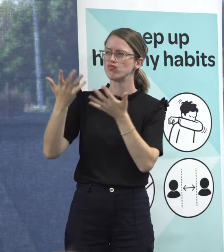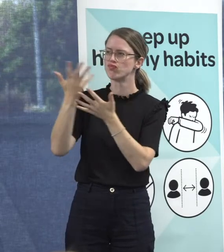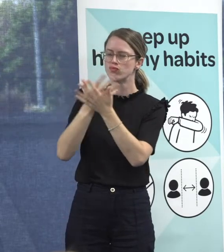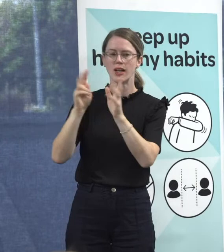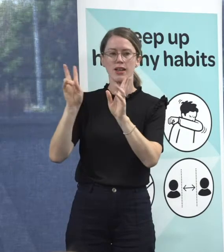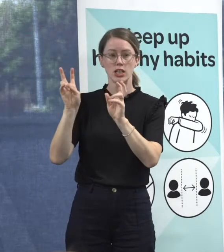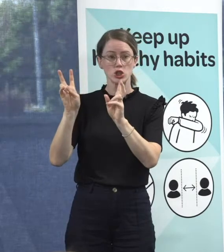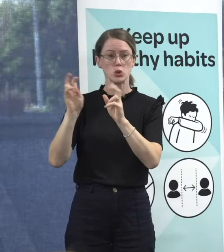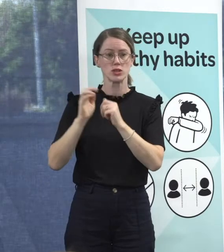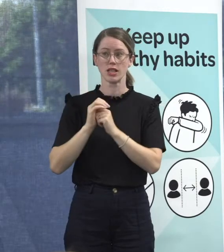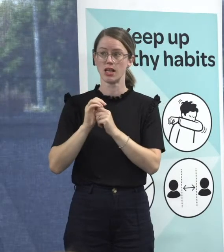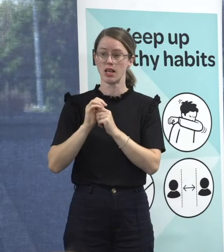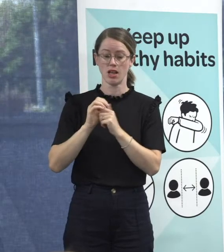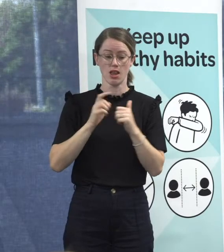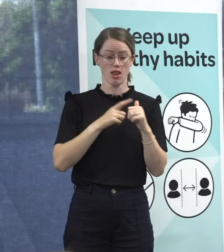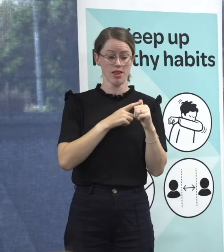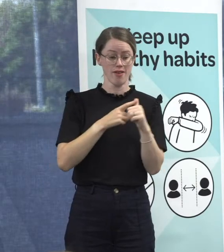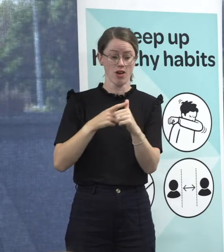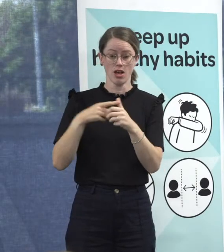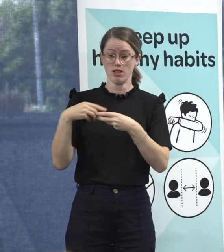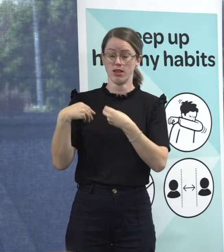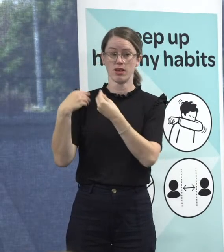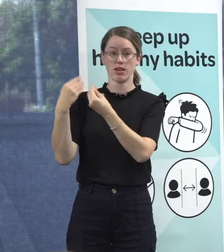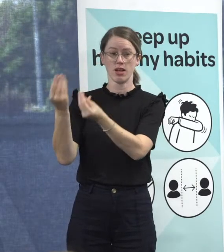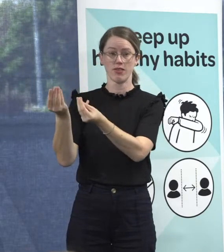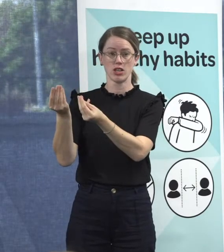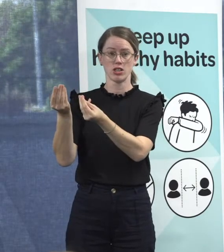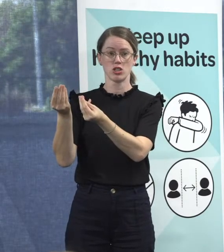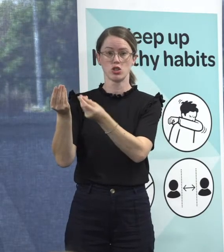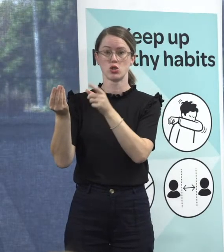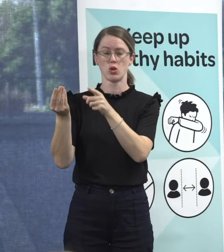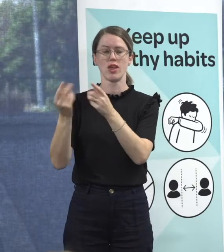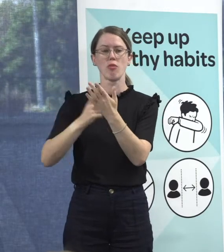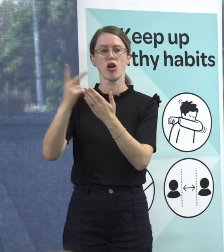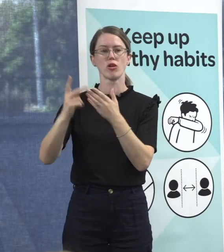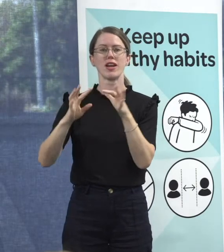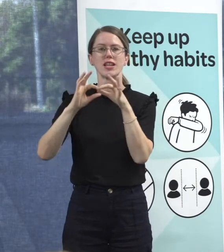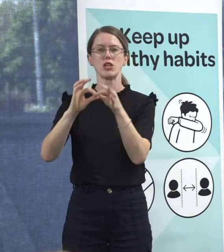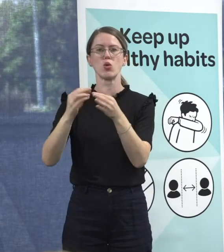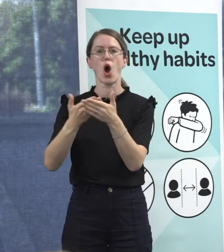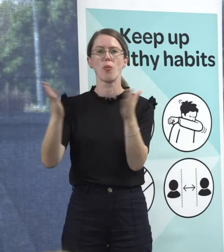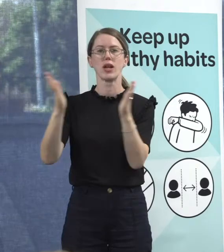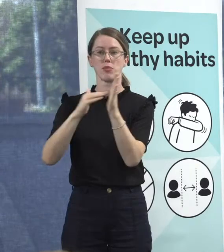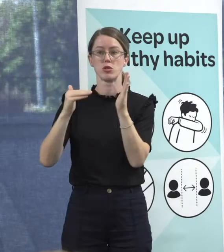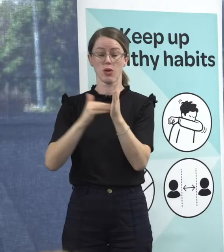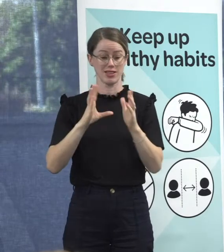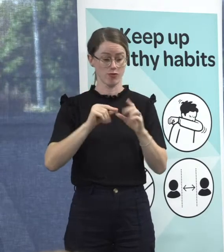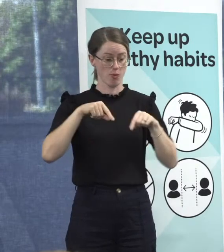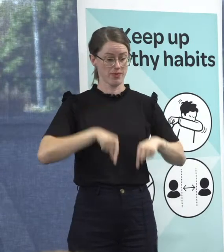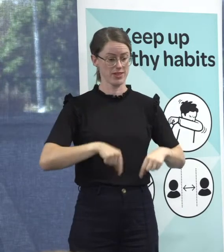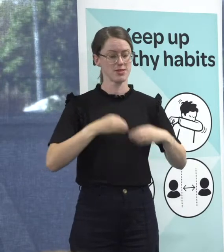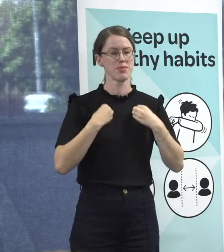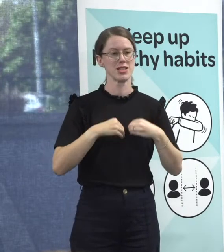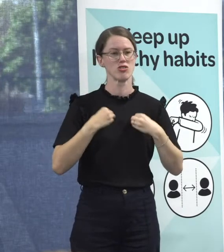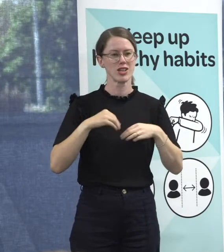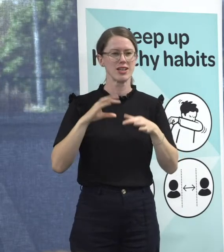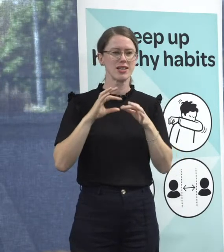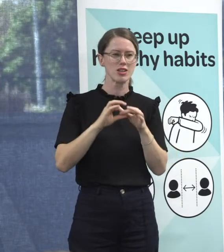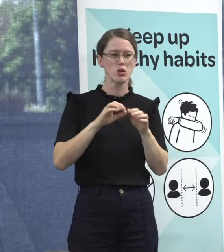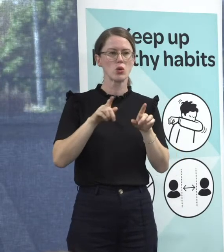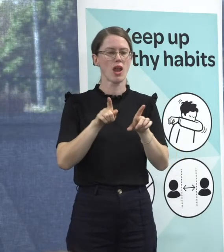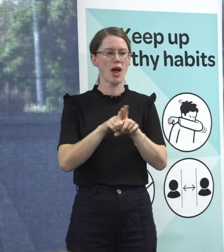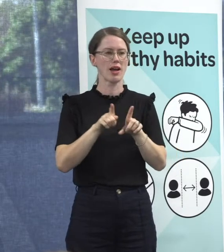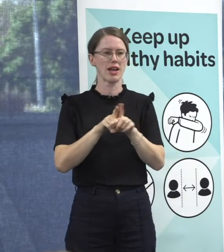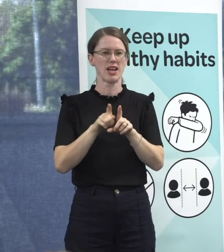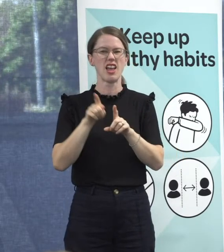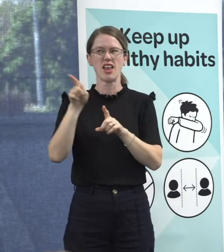issues, and much of the advice that is going into the Reconnecting New Zealand program is coming out of this ministry. It's around issues